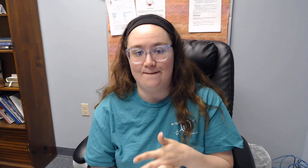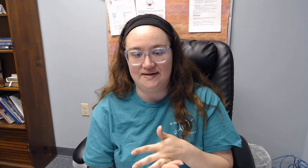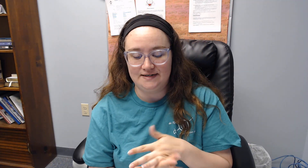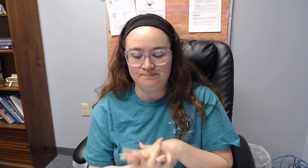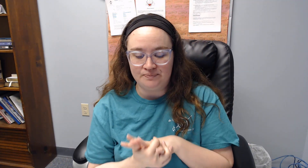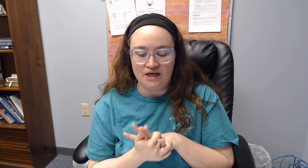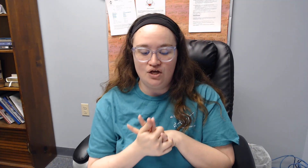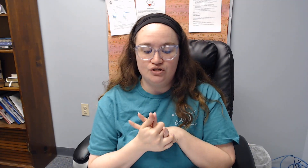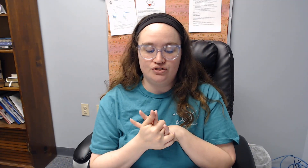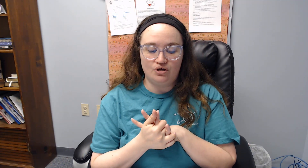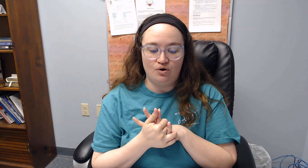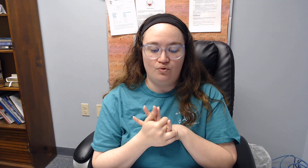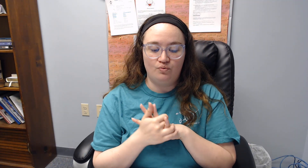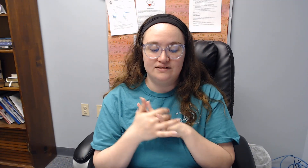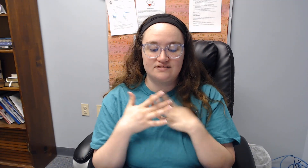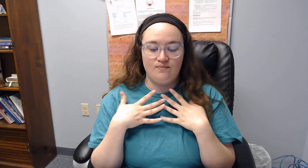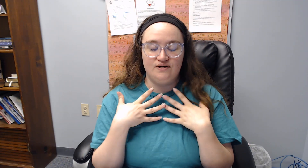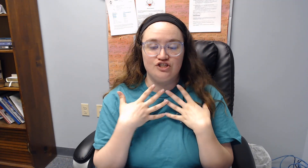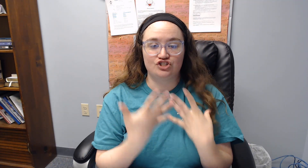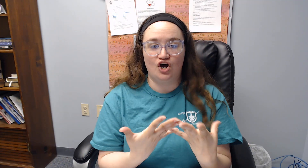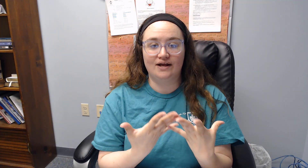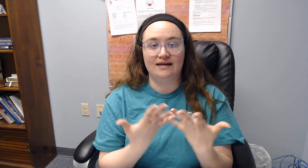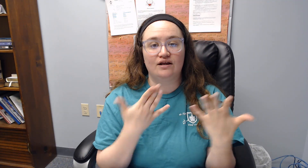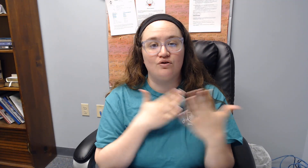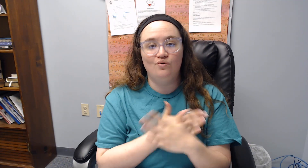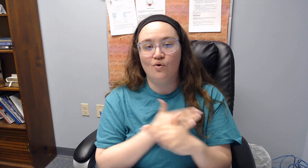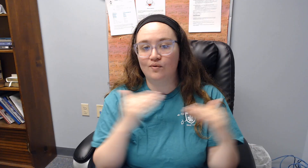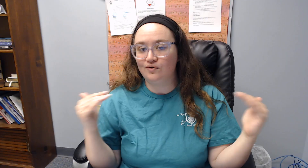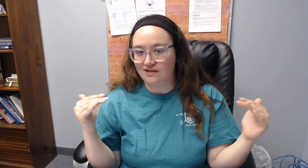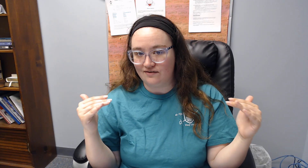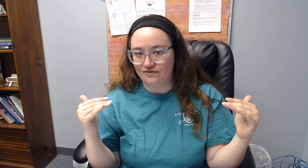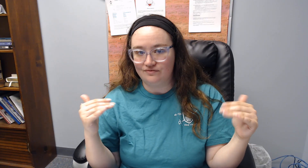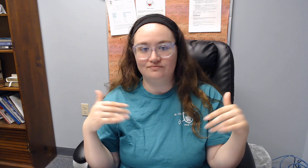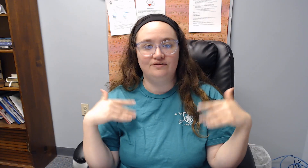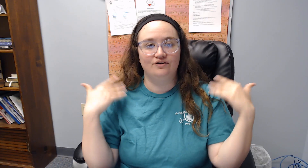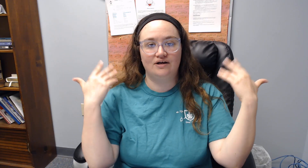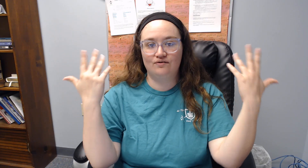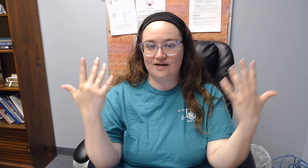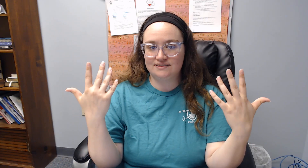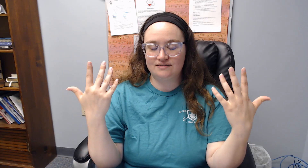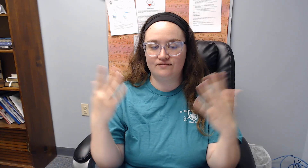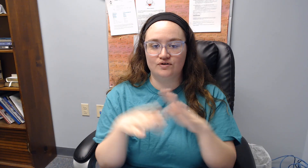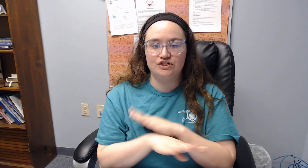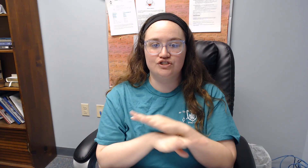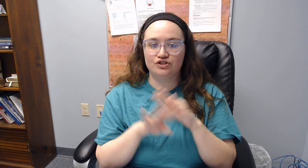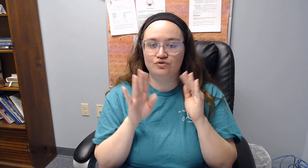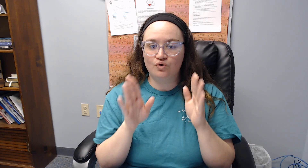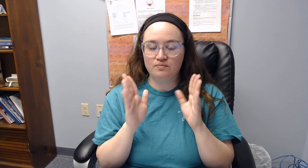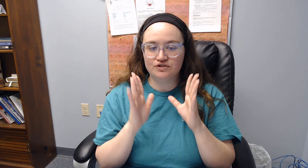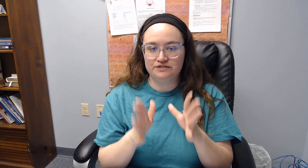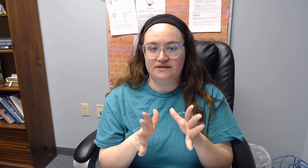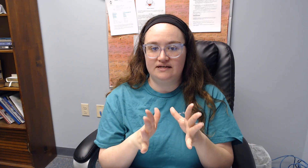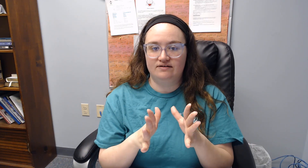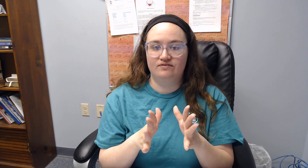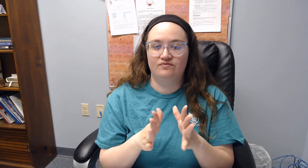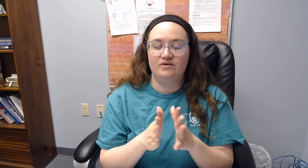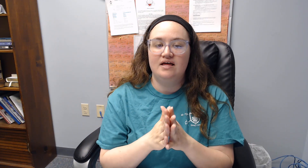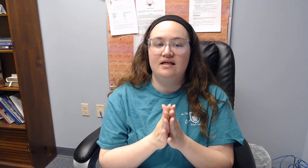happening. So when someone is talking at a normal level, they're not raising their voice, just a normal speaking